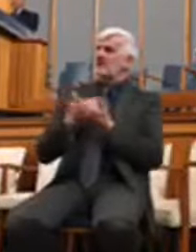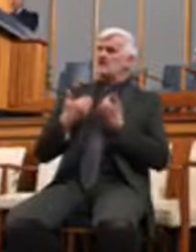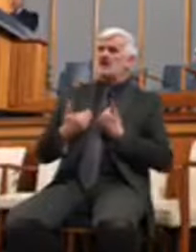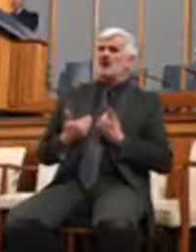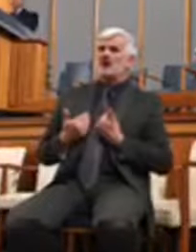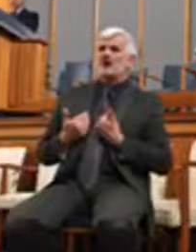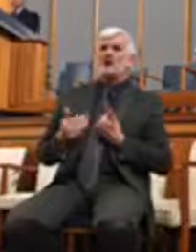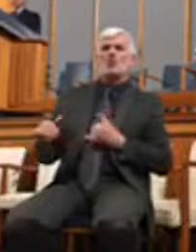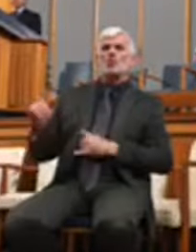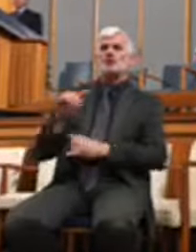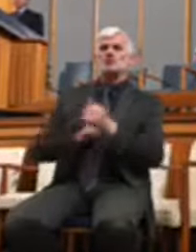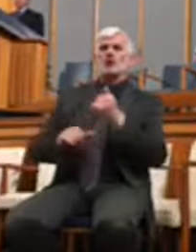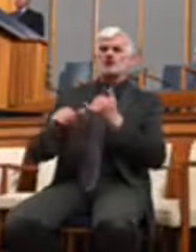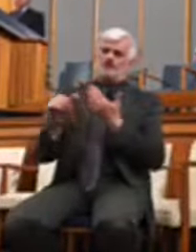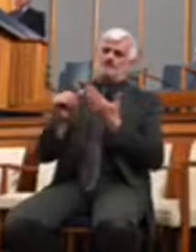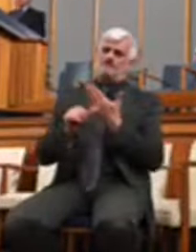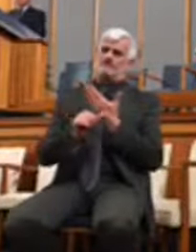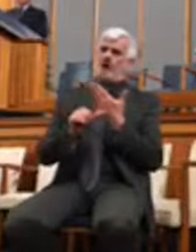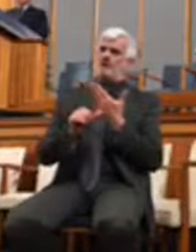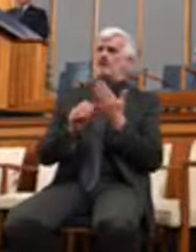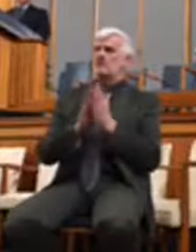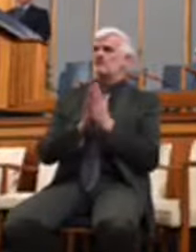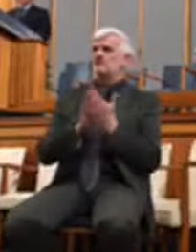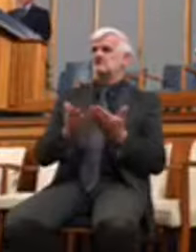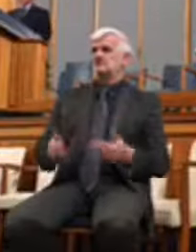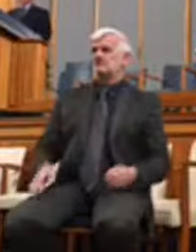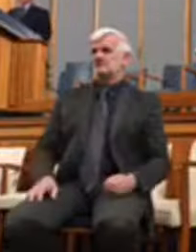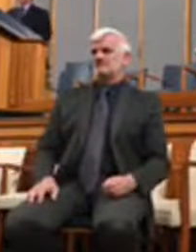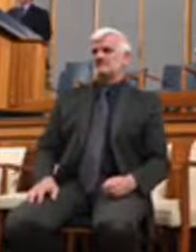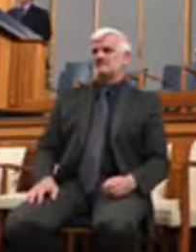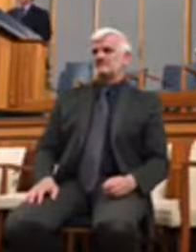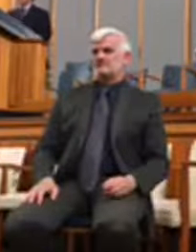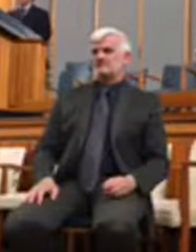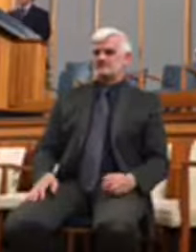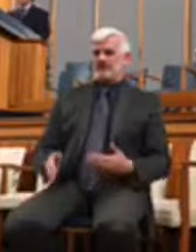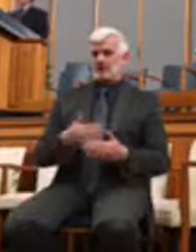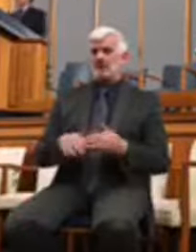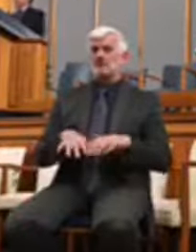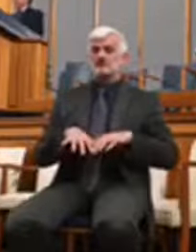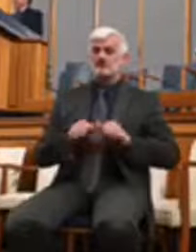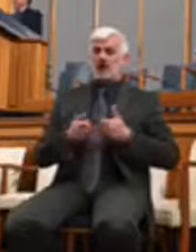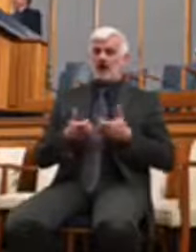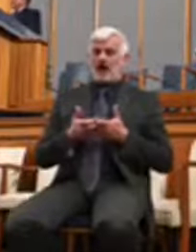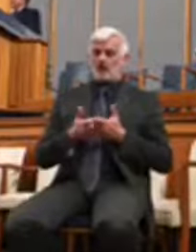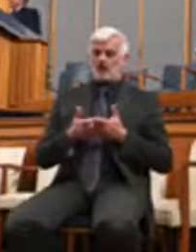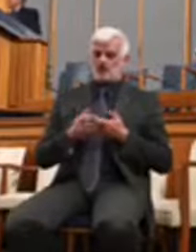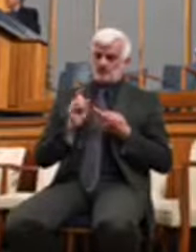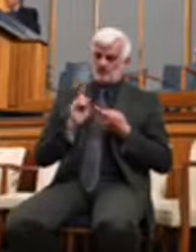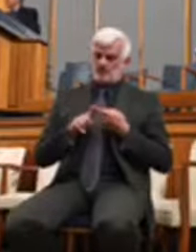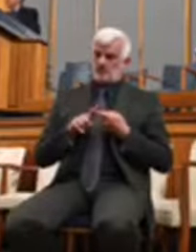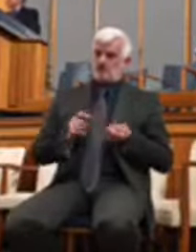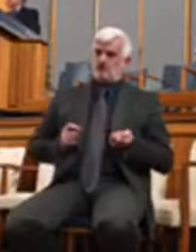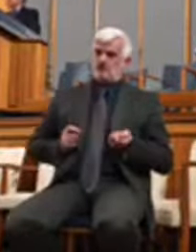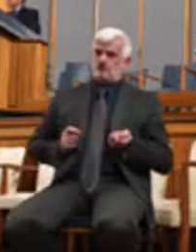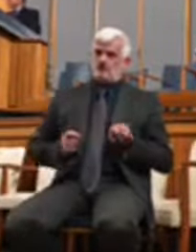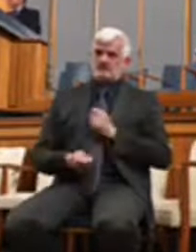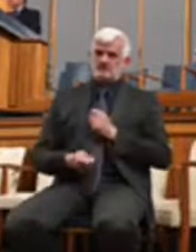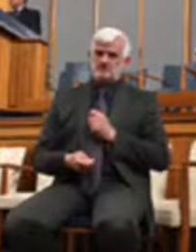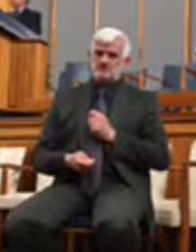Christianity, according to the Bible. So the starting point is repentance. That's the